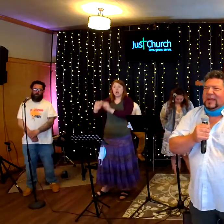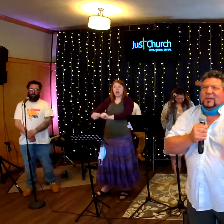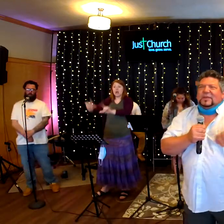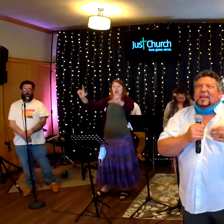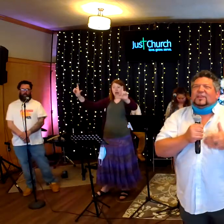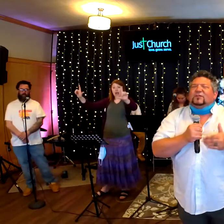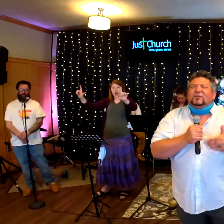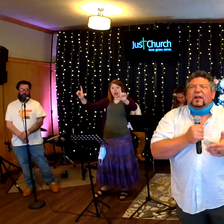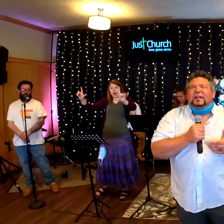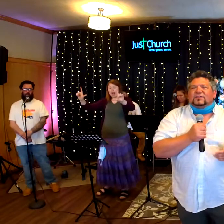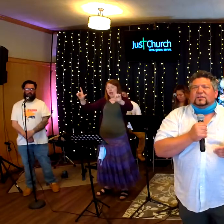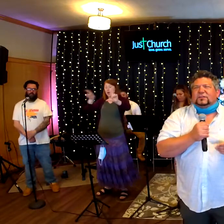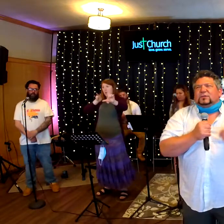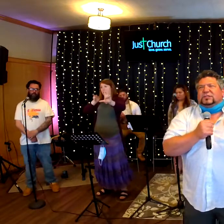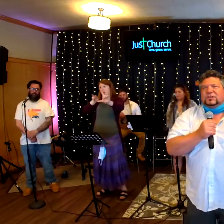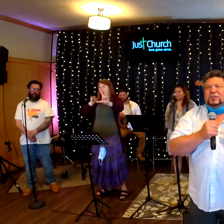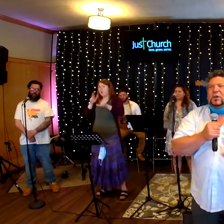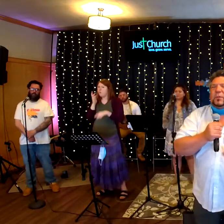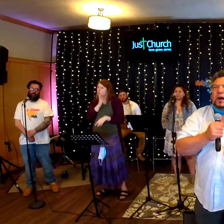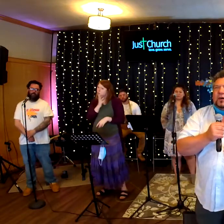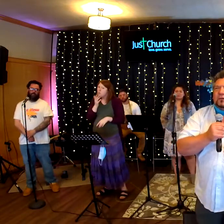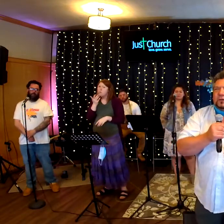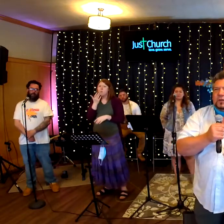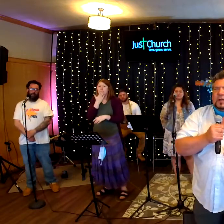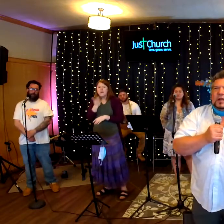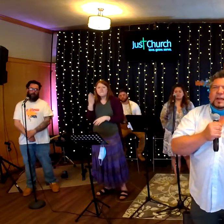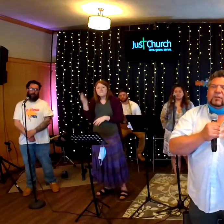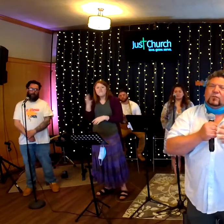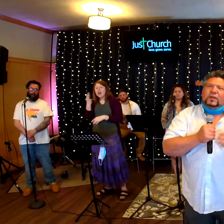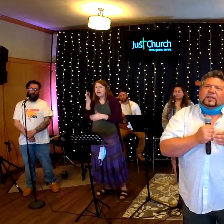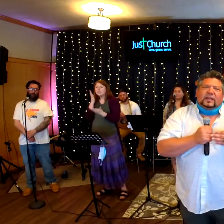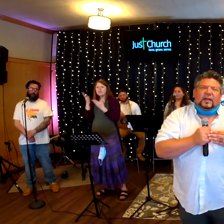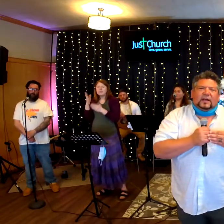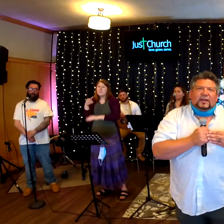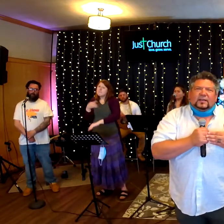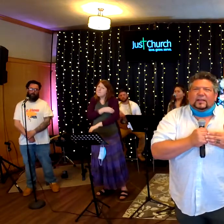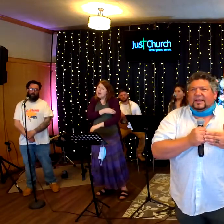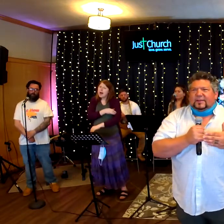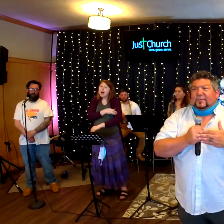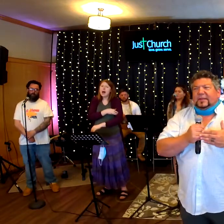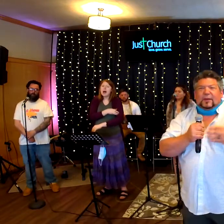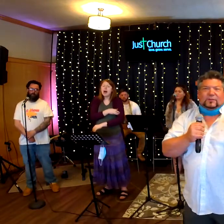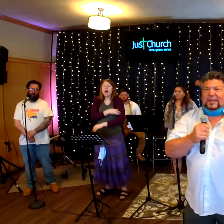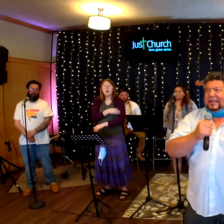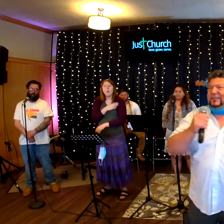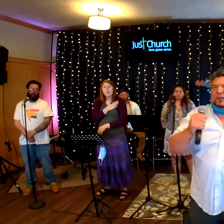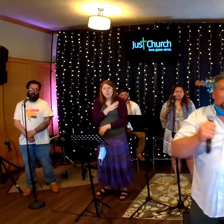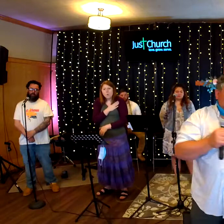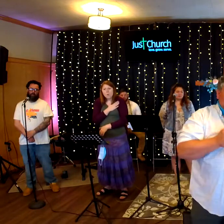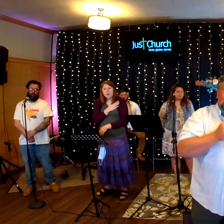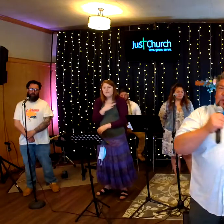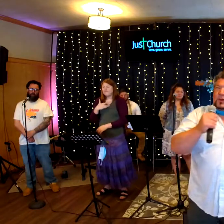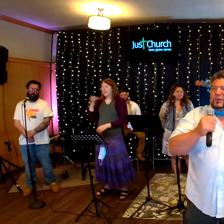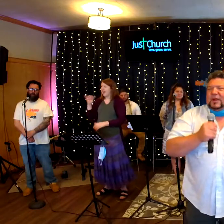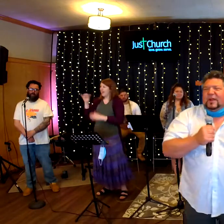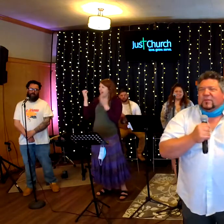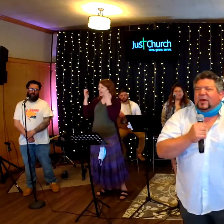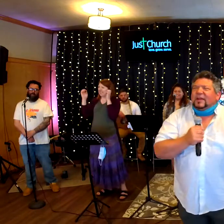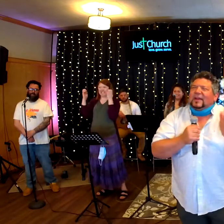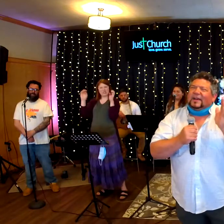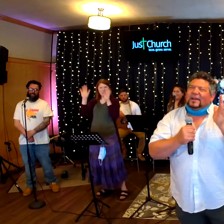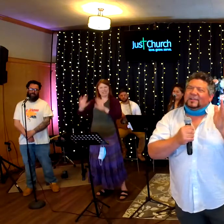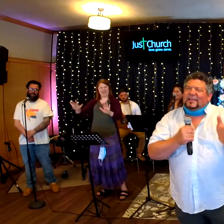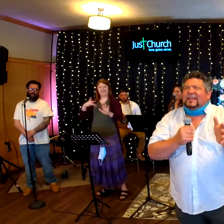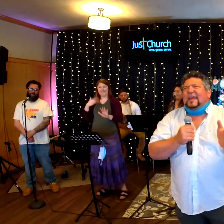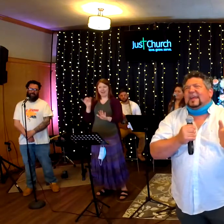room, but that Good Friday service was just so powerful. And it really, like to me, that was like Easter. I was like, woohoo!